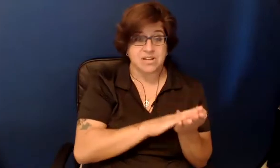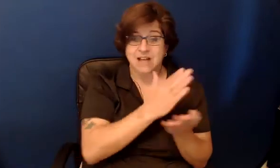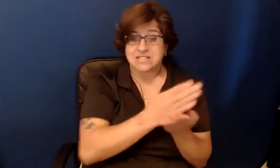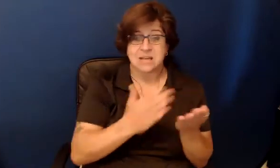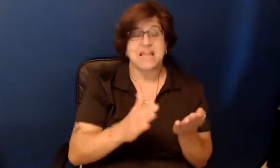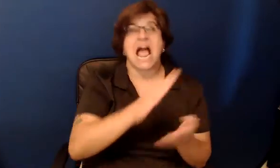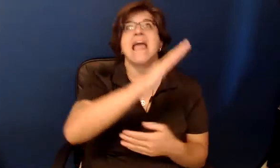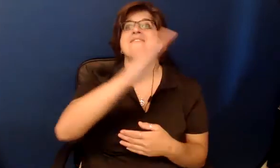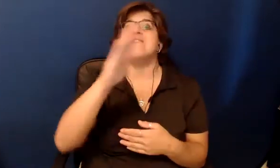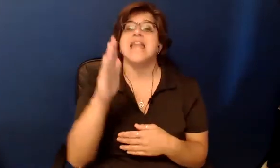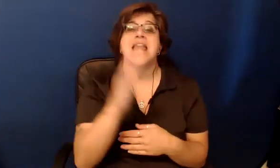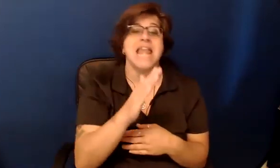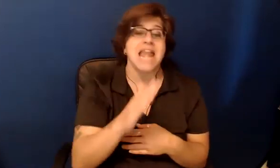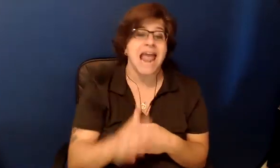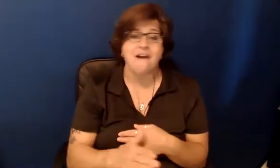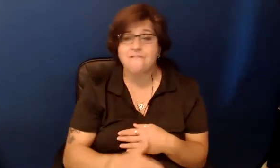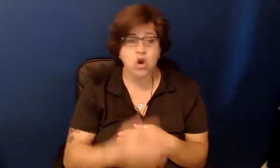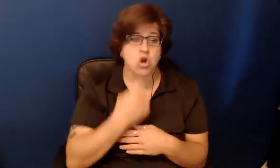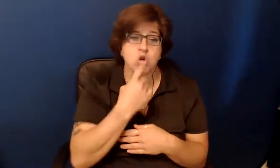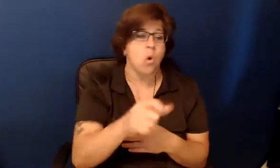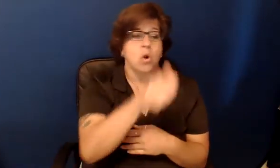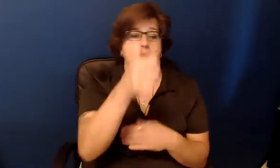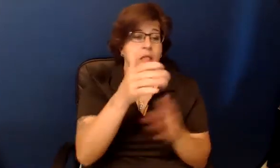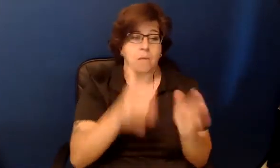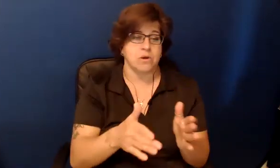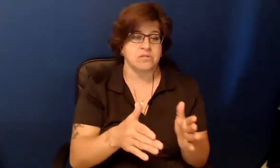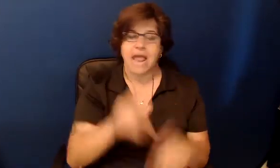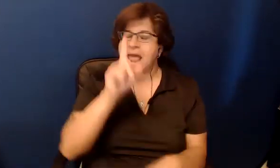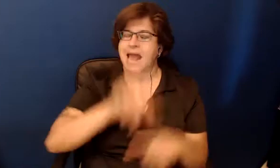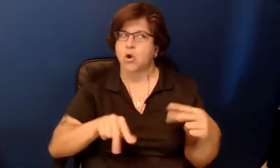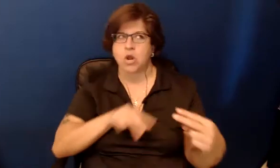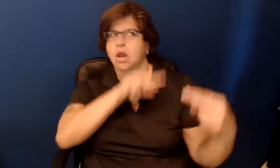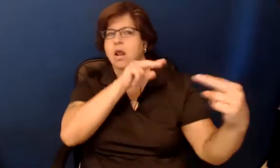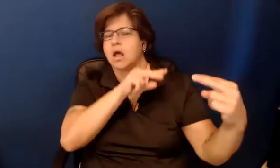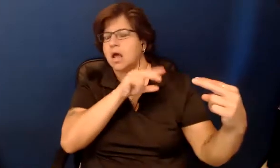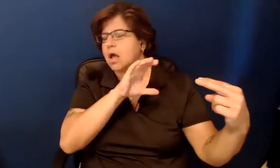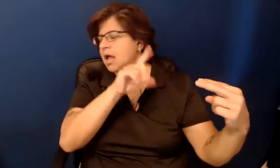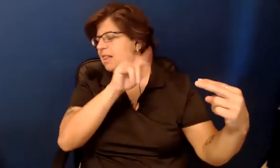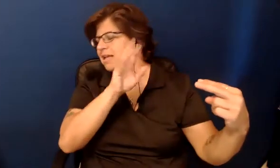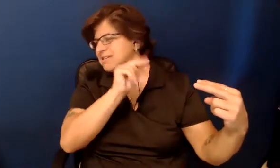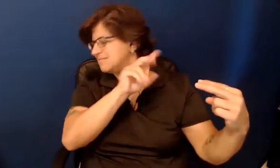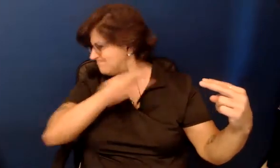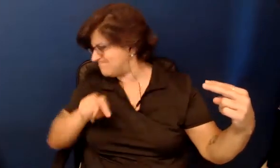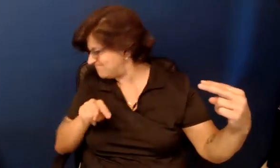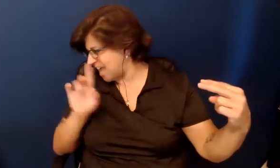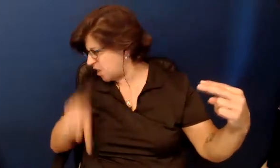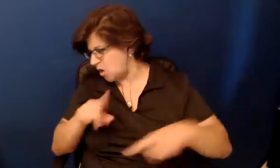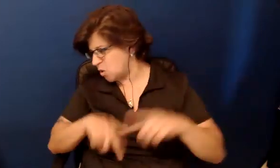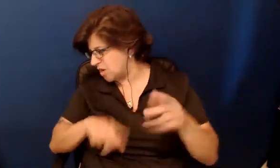had never, ever told another human being. And I couldn't look at Clint. I could not look at